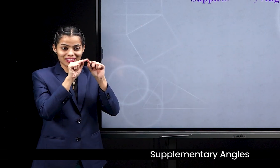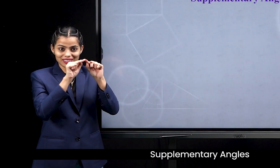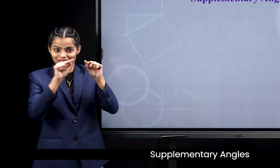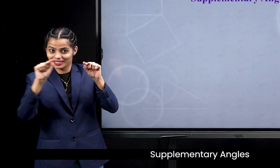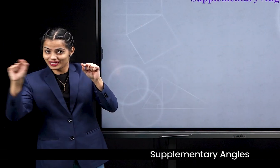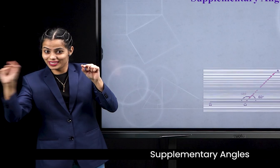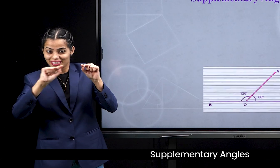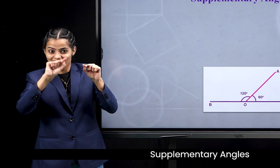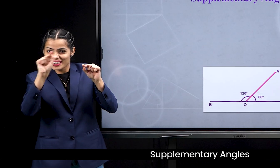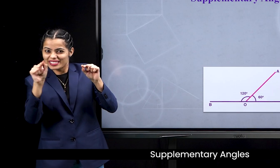Supplementary angles.